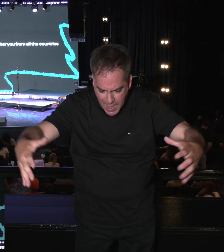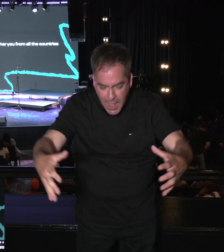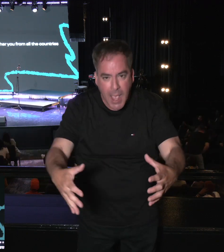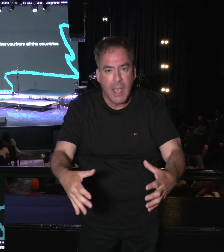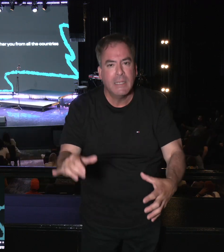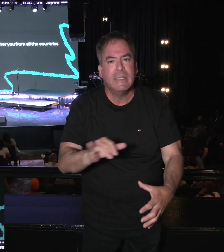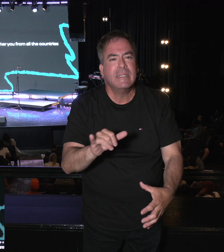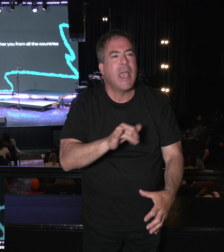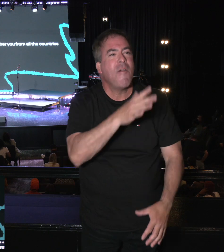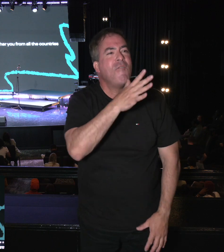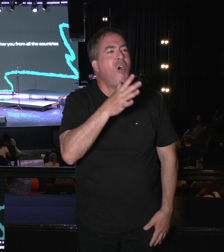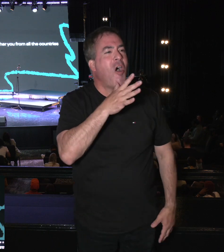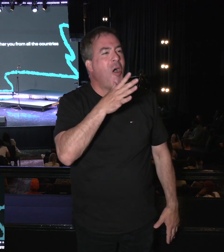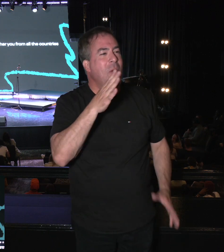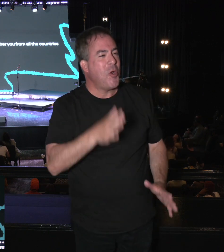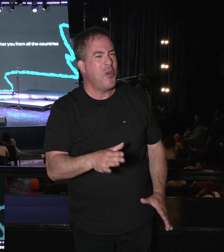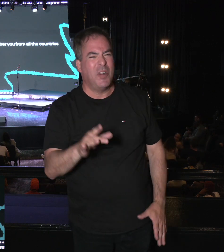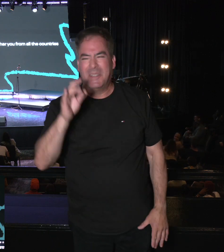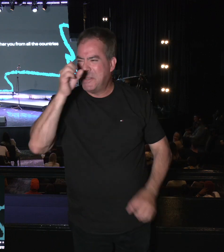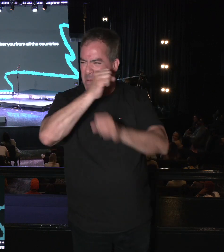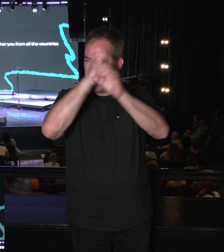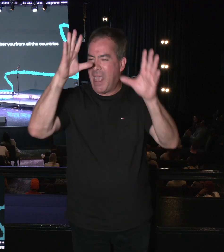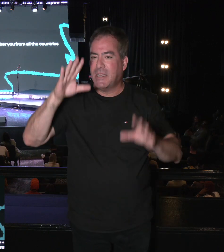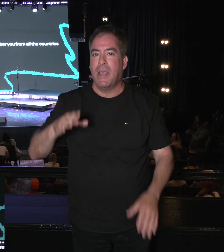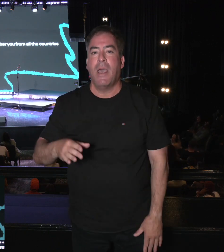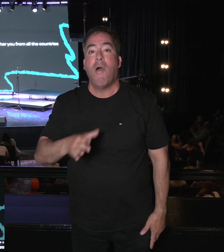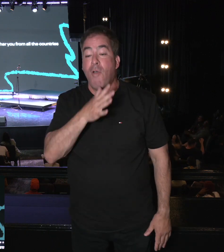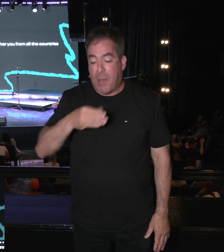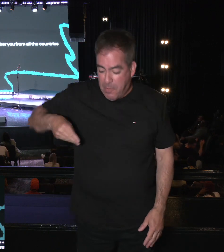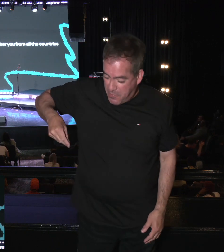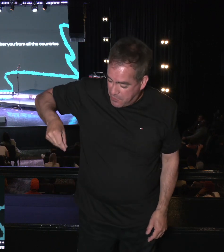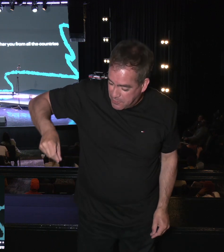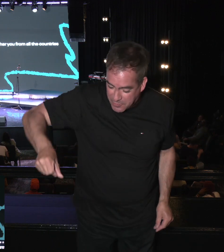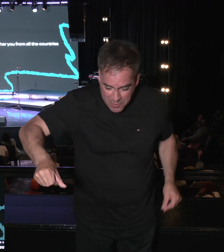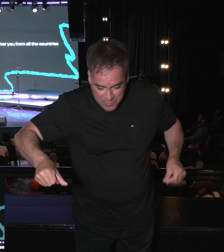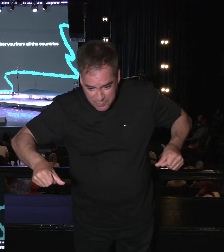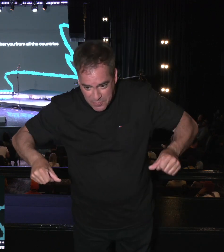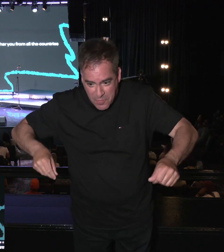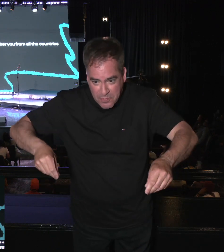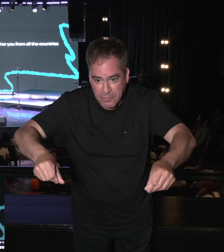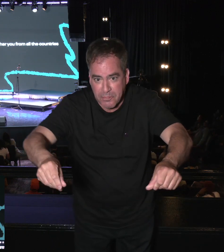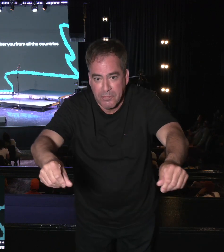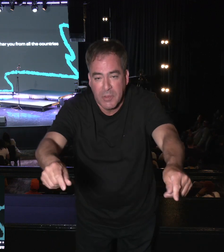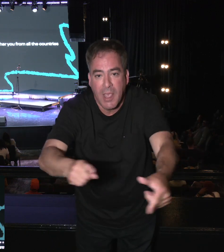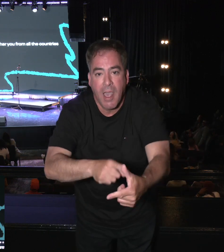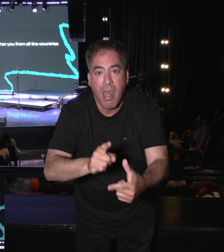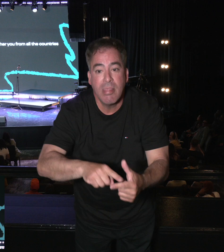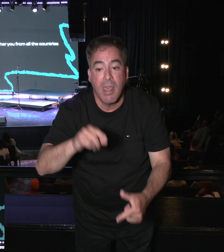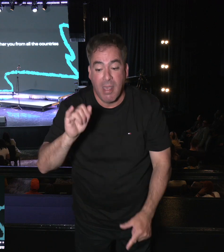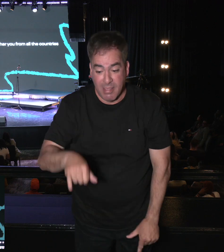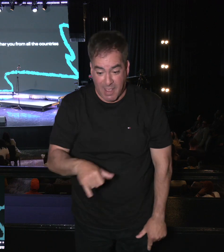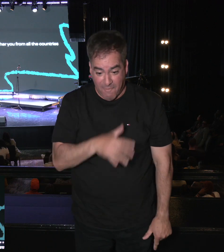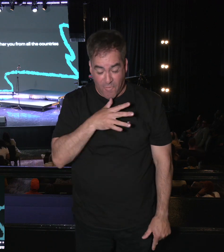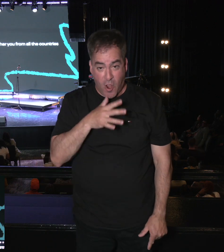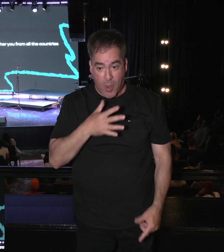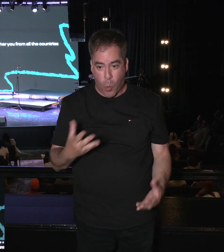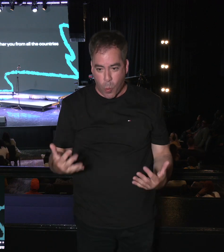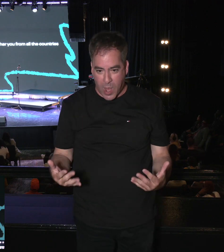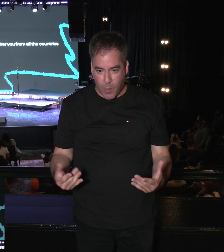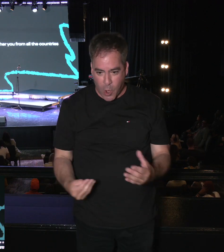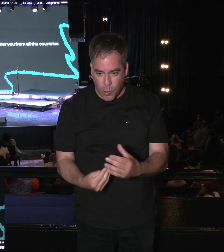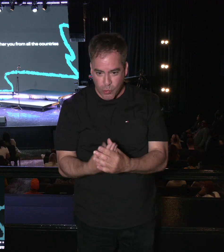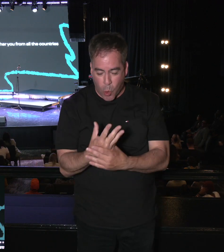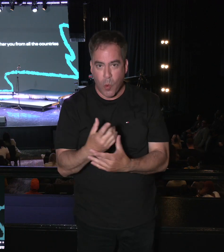a farmer who scatters the seeds, and the seeds go in the ground and they die and they produce fruit. And then that same